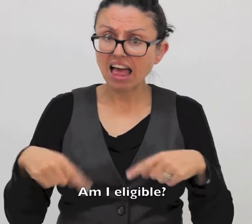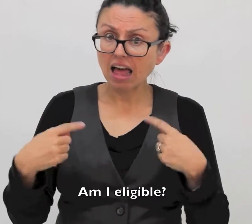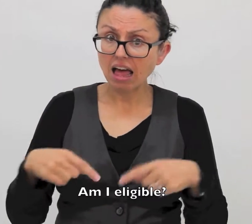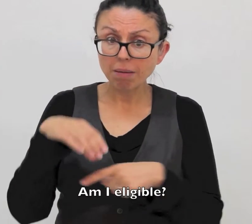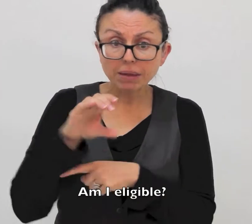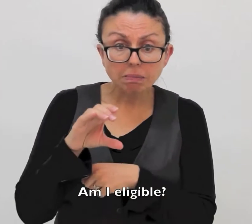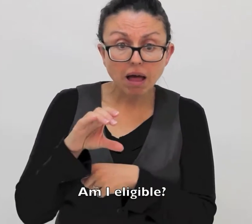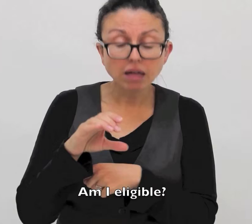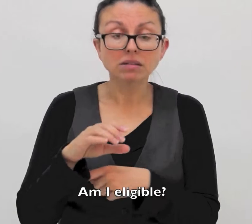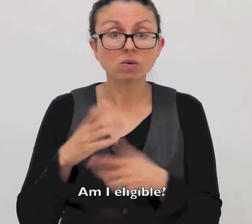Am I eligible?